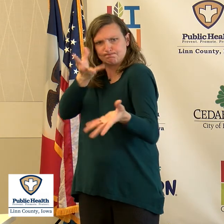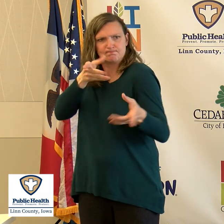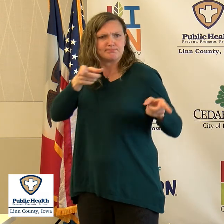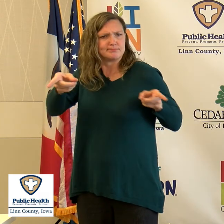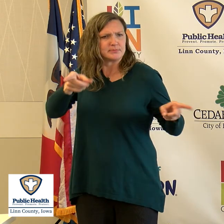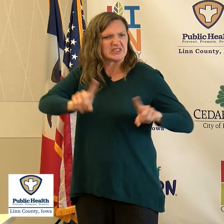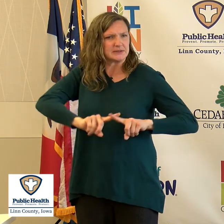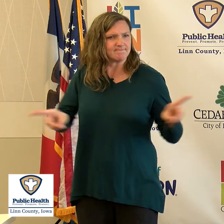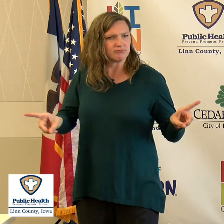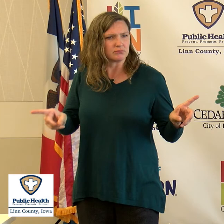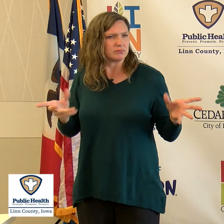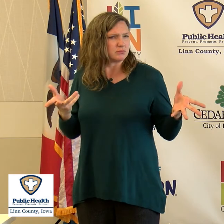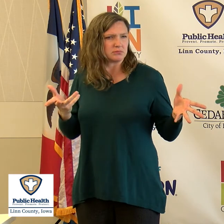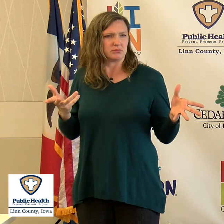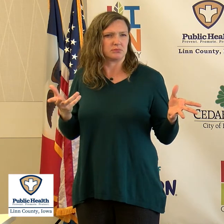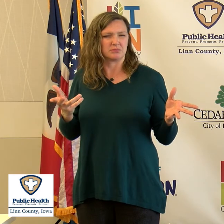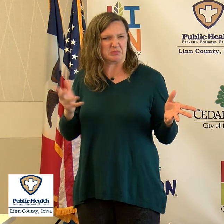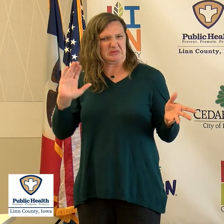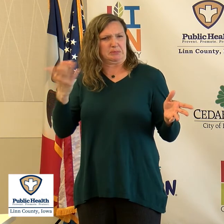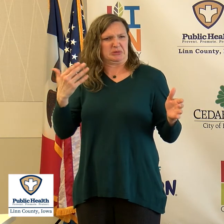level of attention being paid.